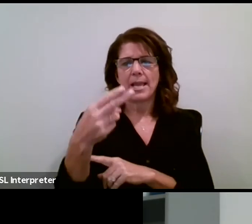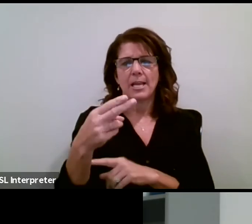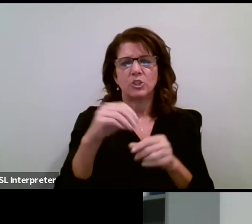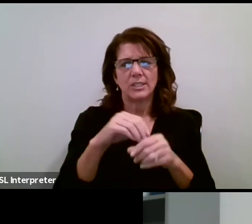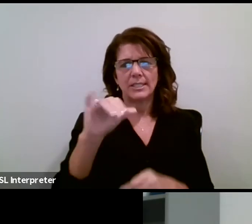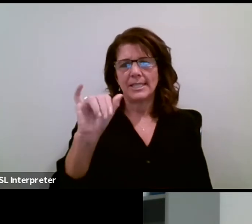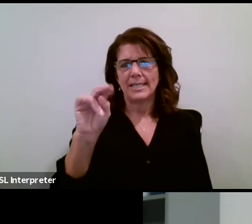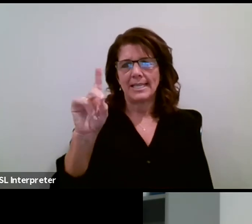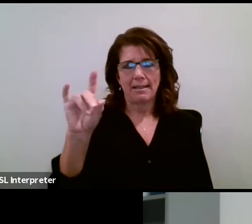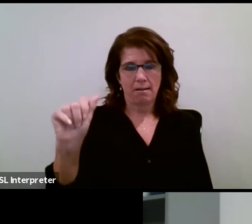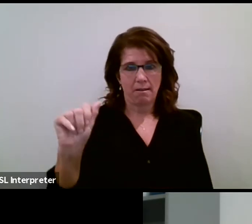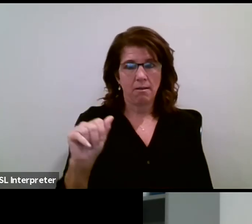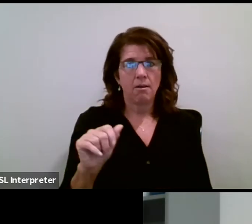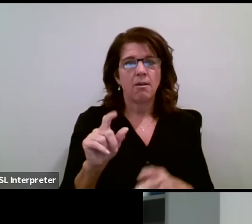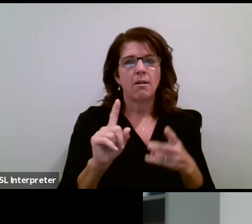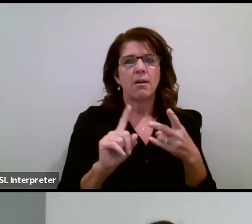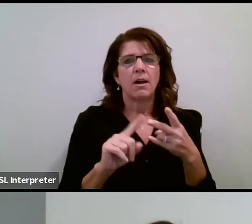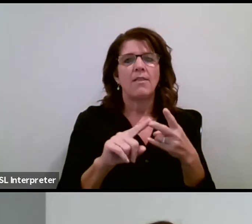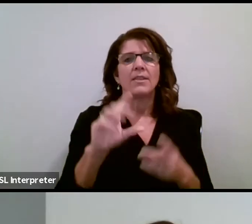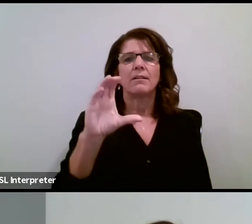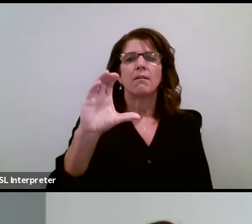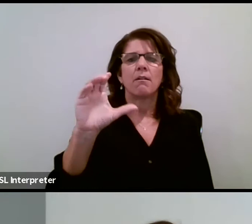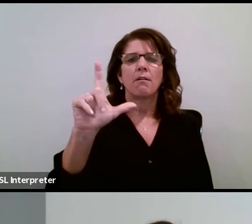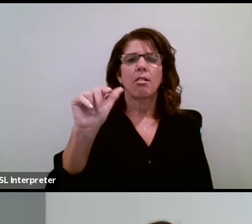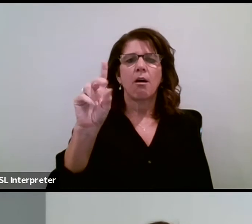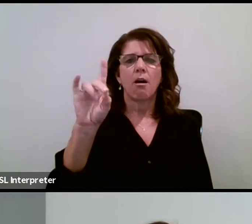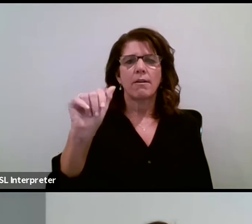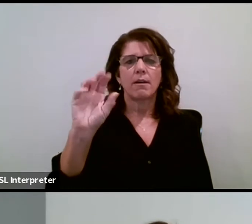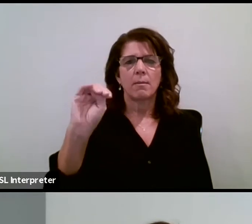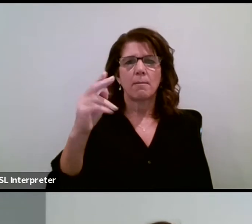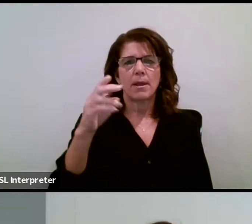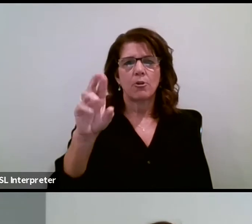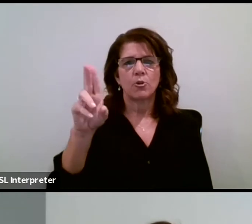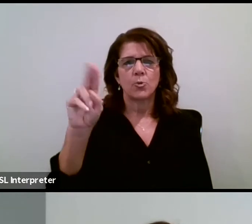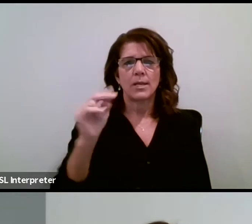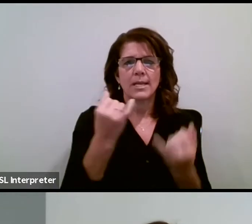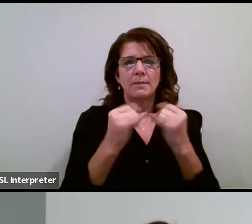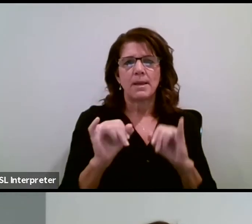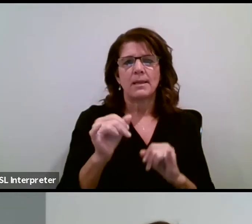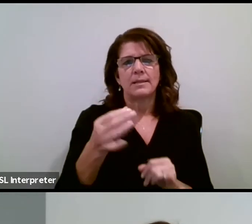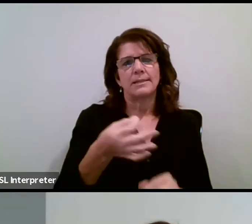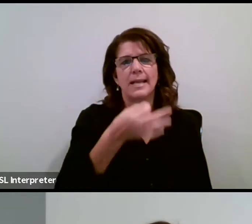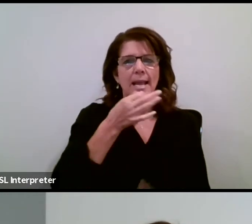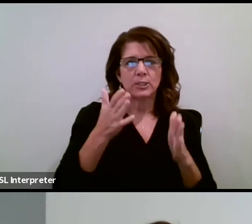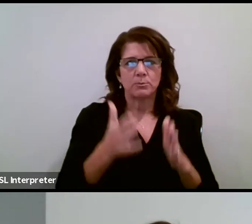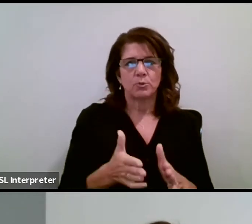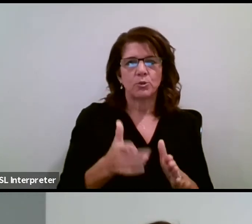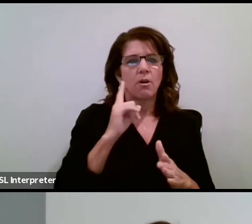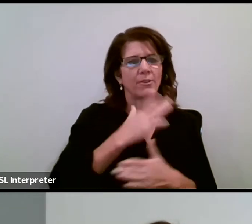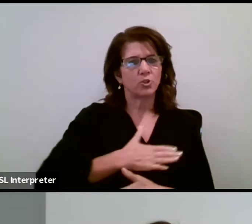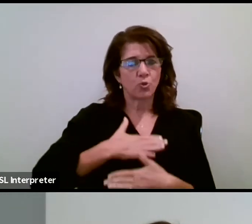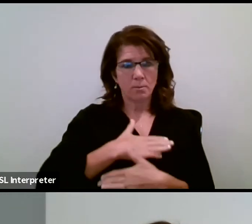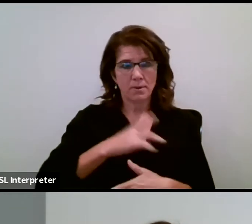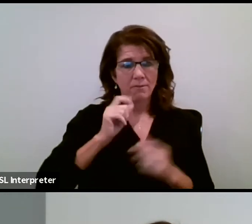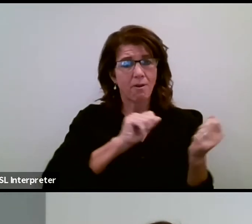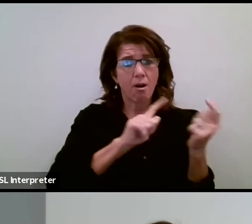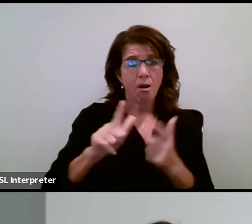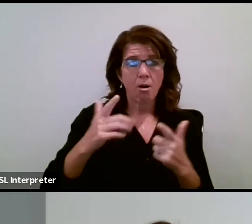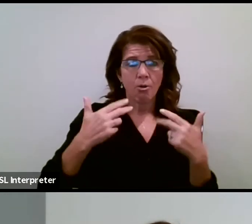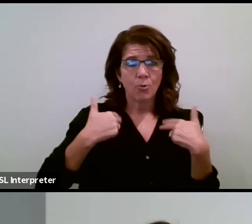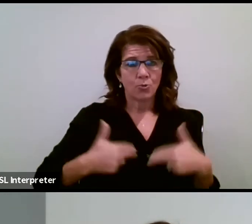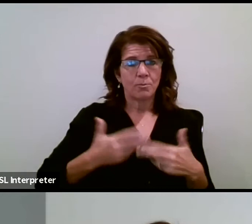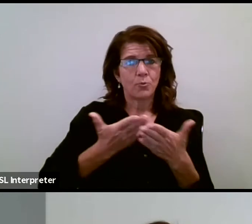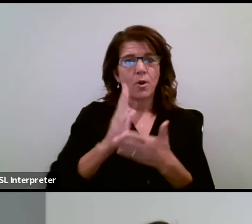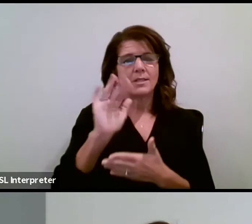India. And we have Dr. Claudia Mela, who's the UN independent expert on the enjoyment of all human rights